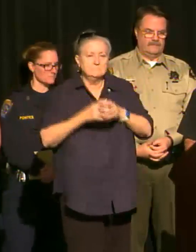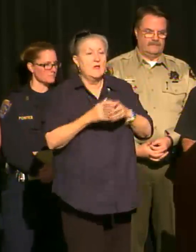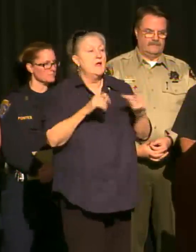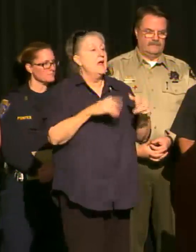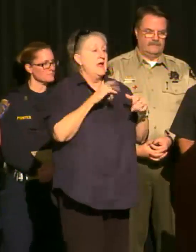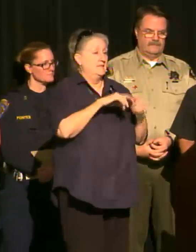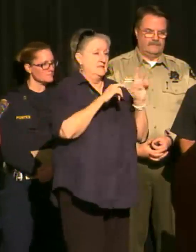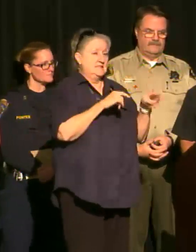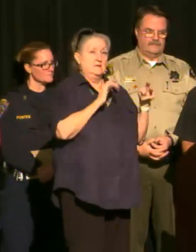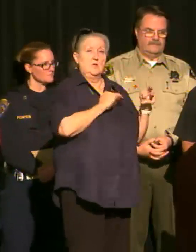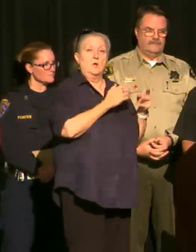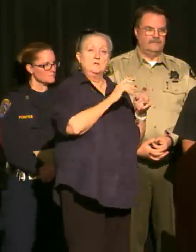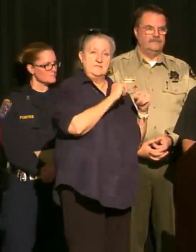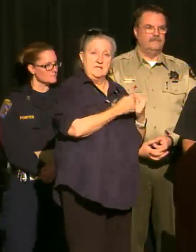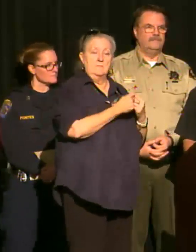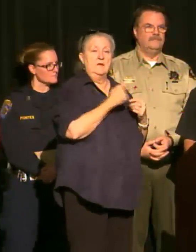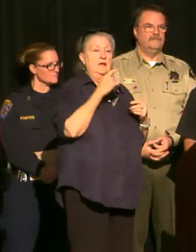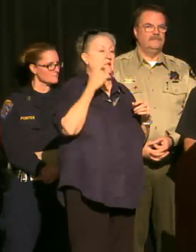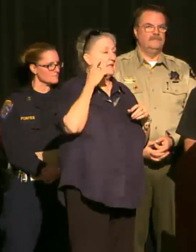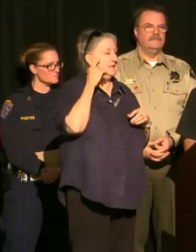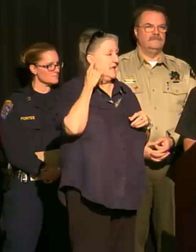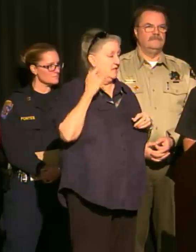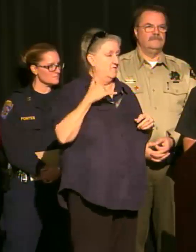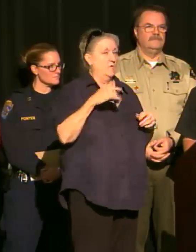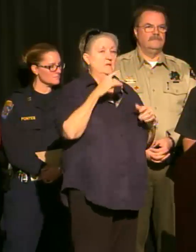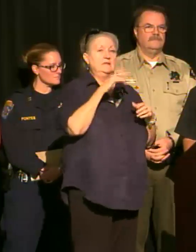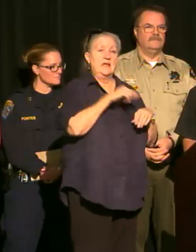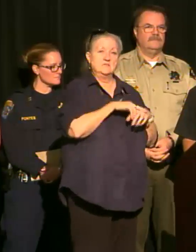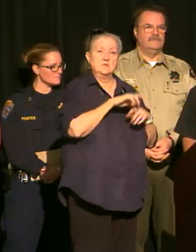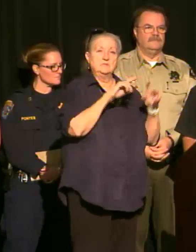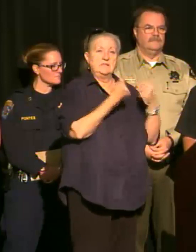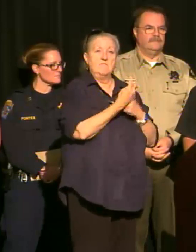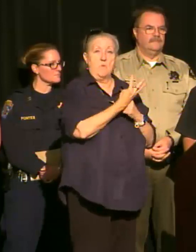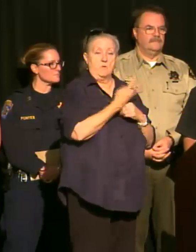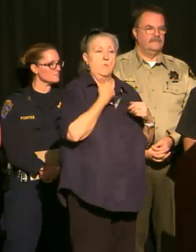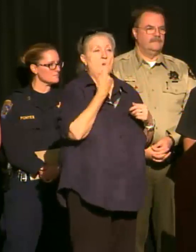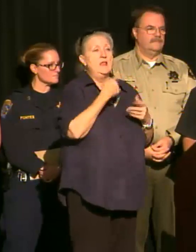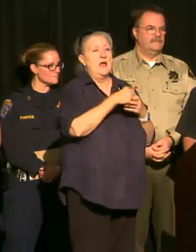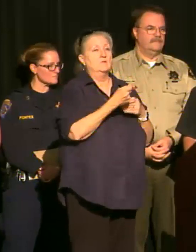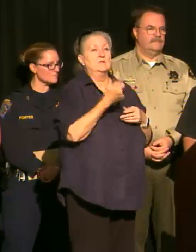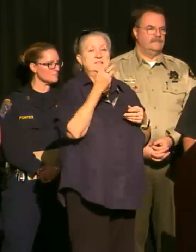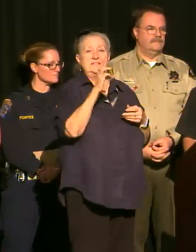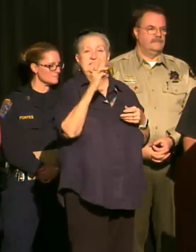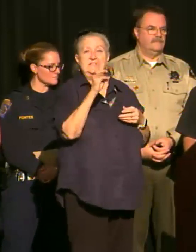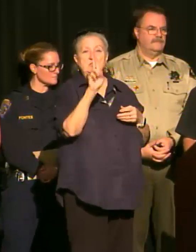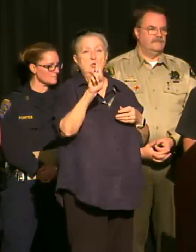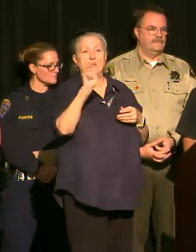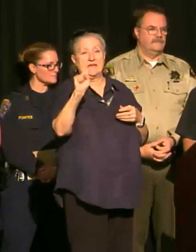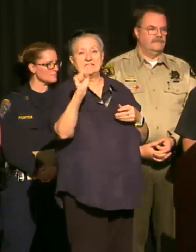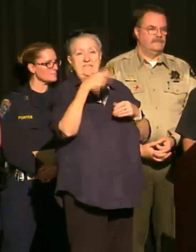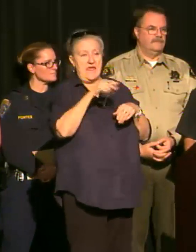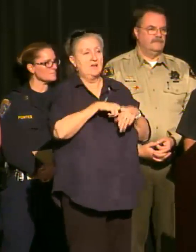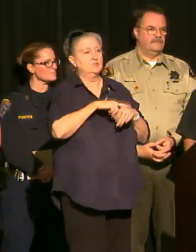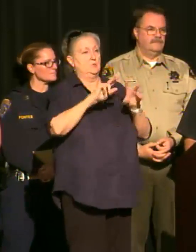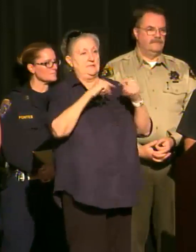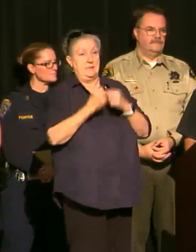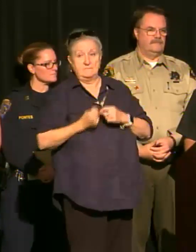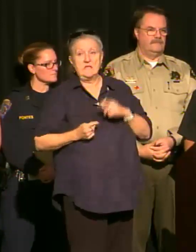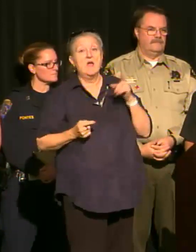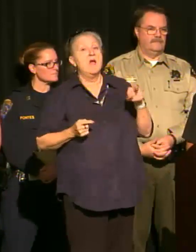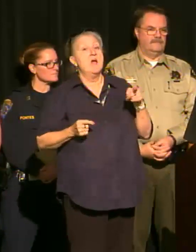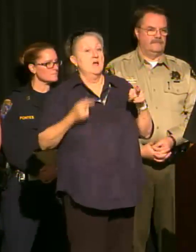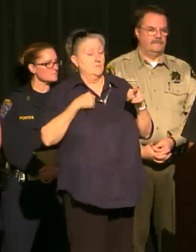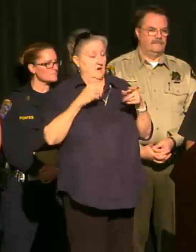second team was our team, California National Team 4. We're one of the 16 U.S. national teams. And we were able to combine